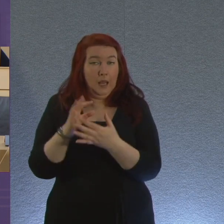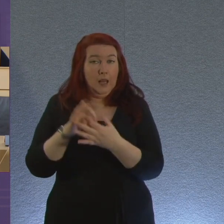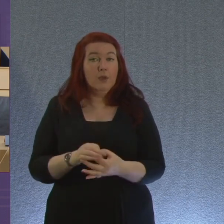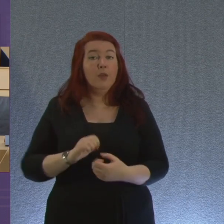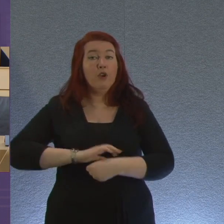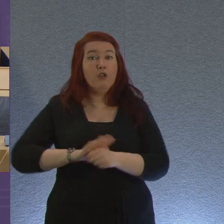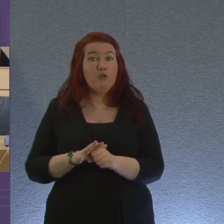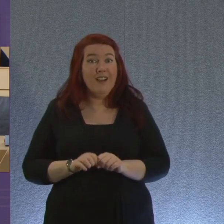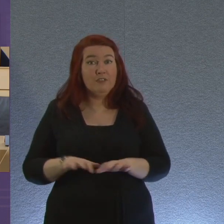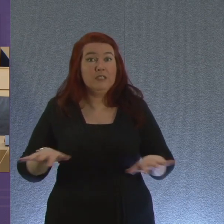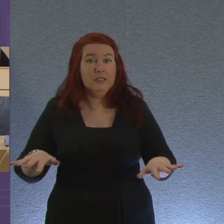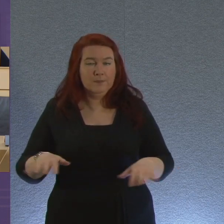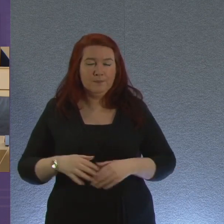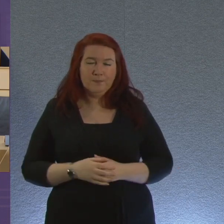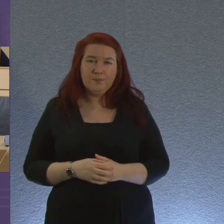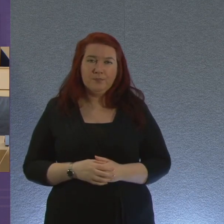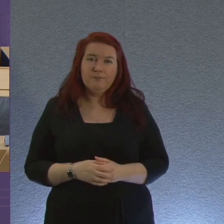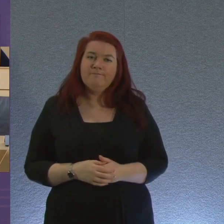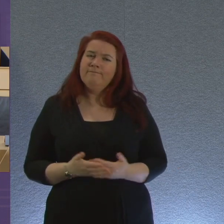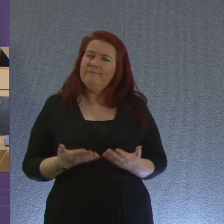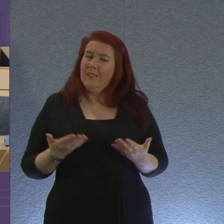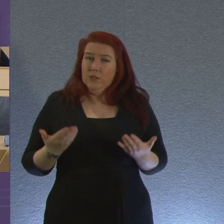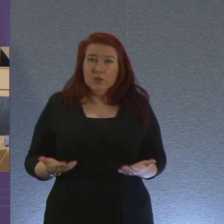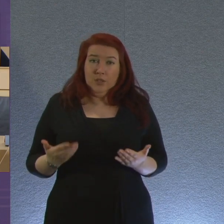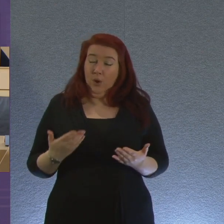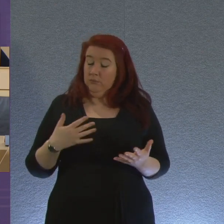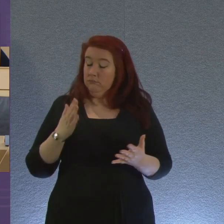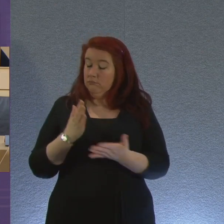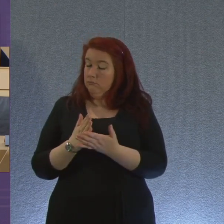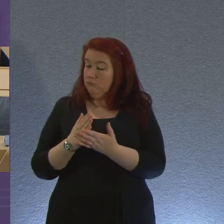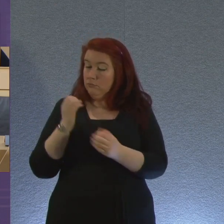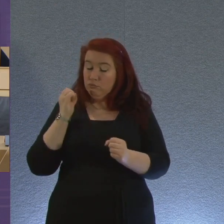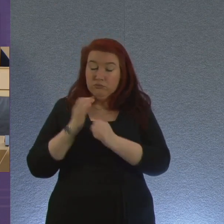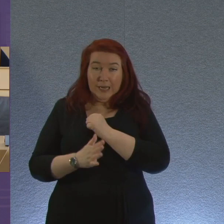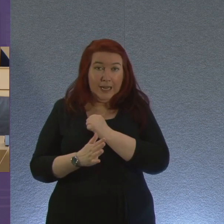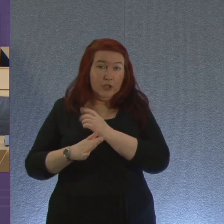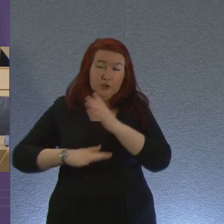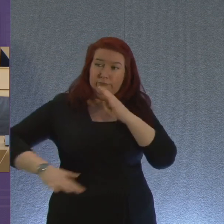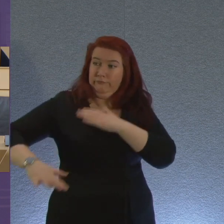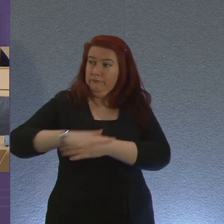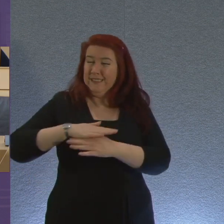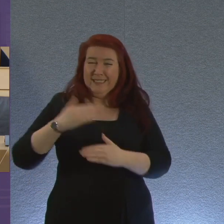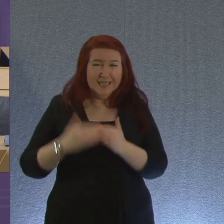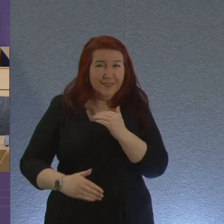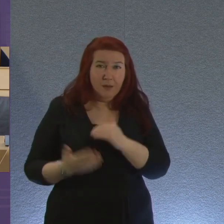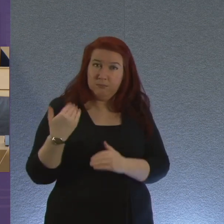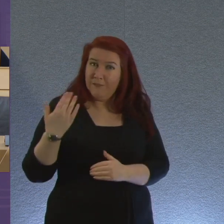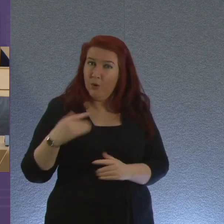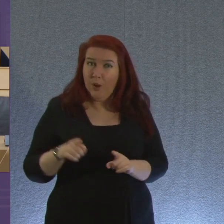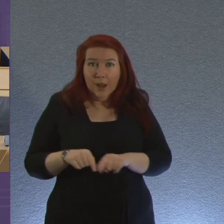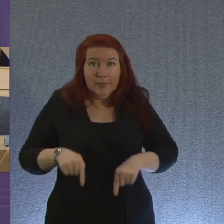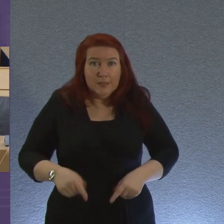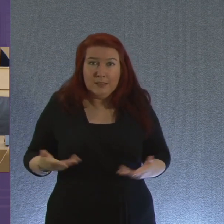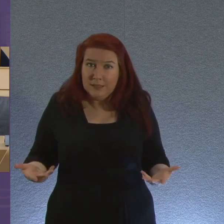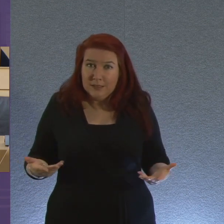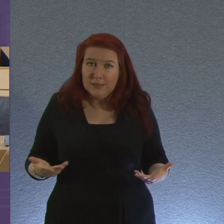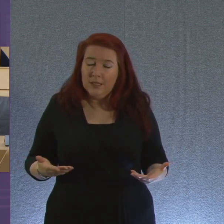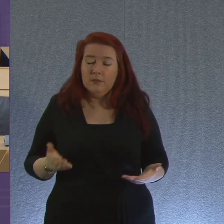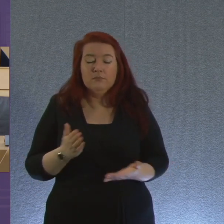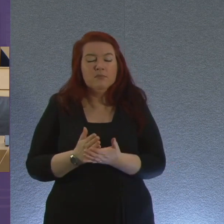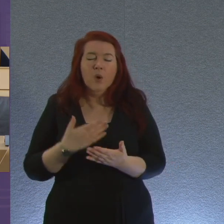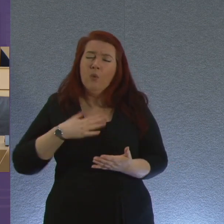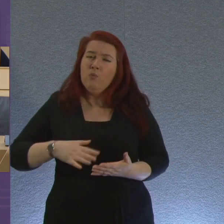pandemic. We are in a strange and unprecedented time, and I would like to start by paying tribute to